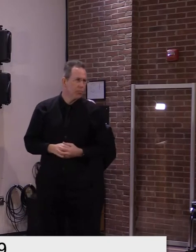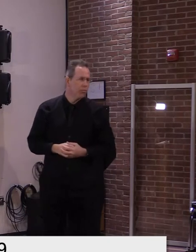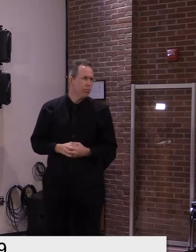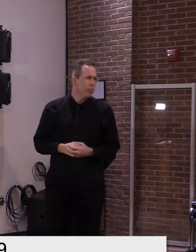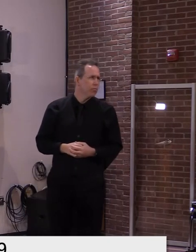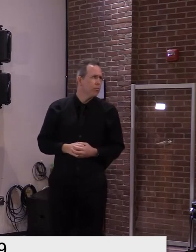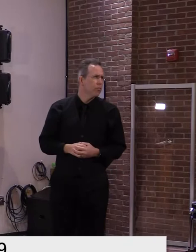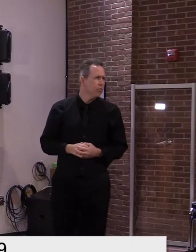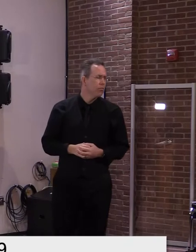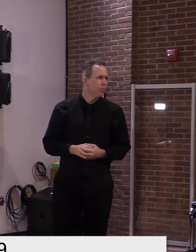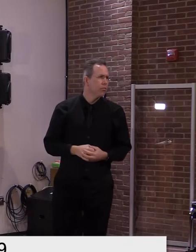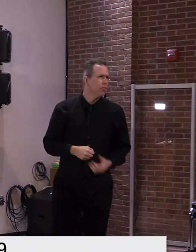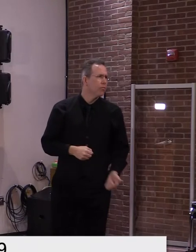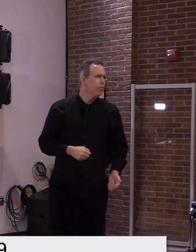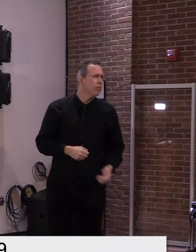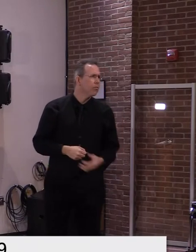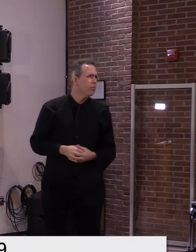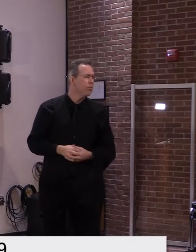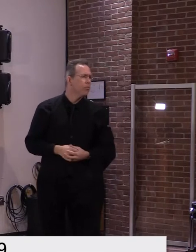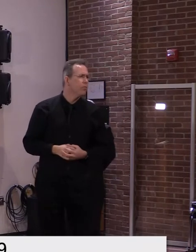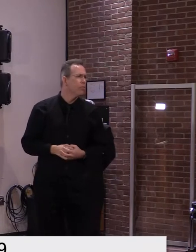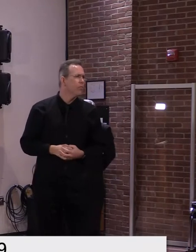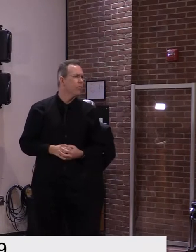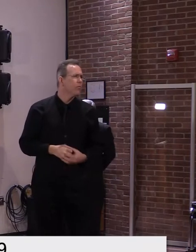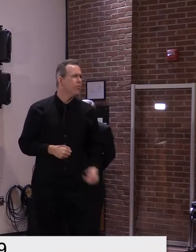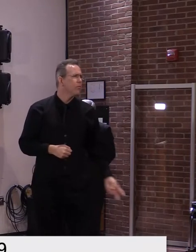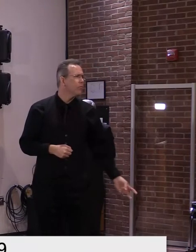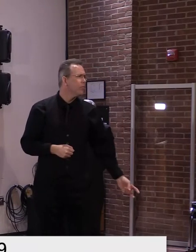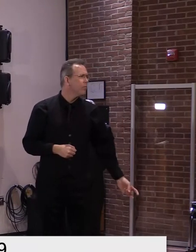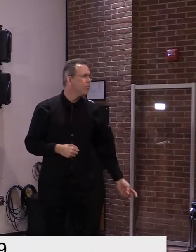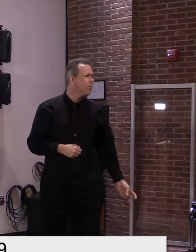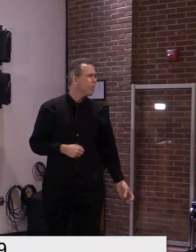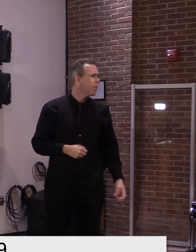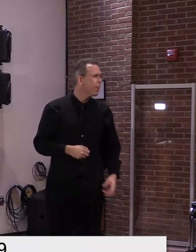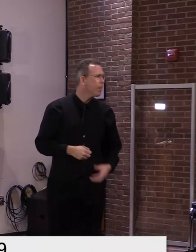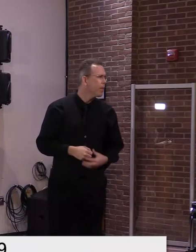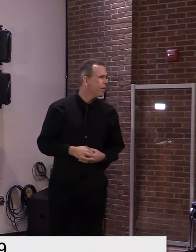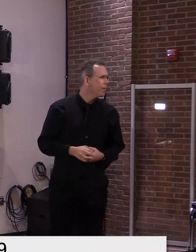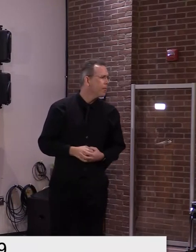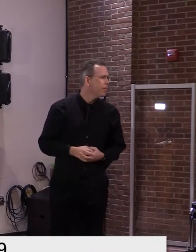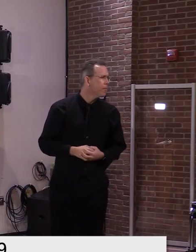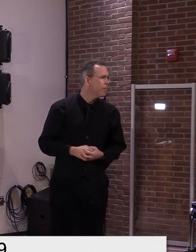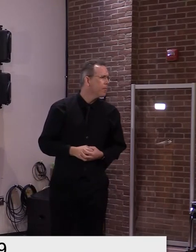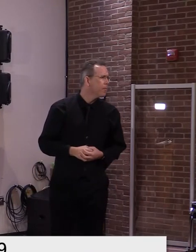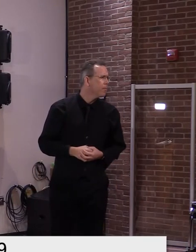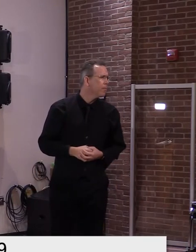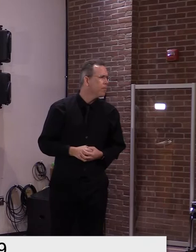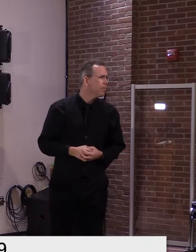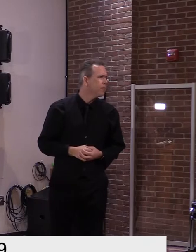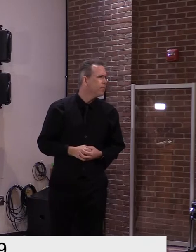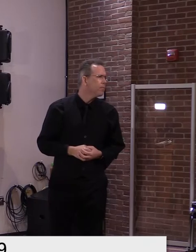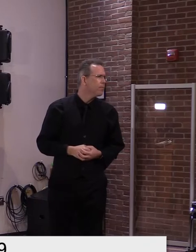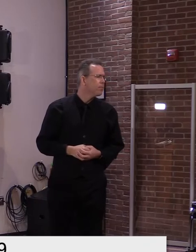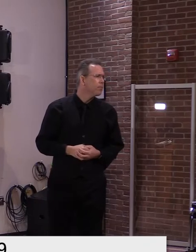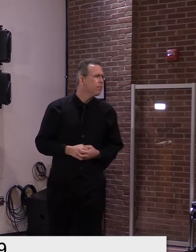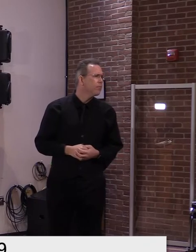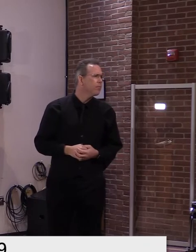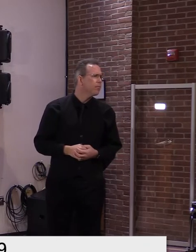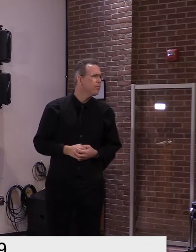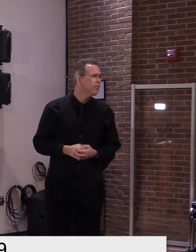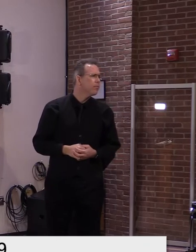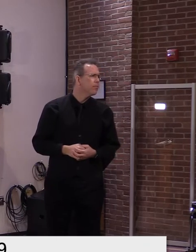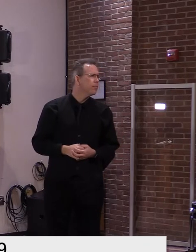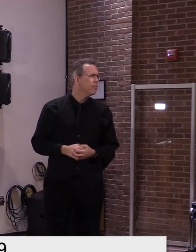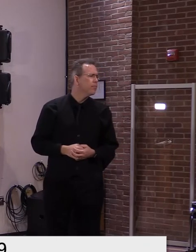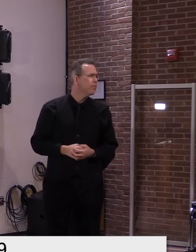the facilities outbreak as well. A reader wrote and asked that